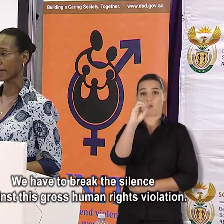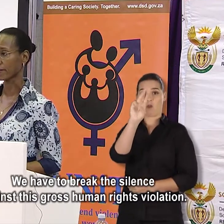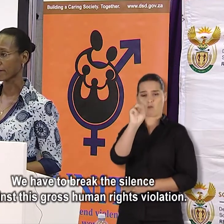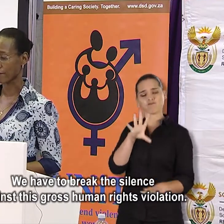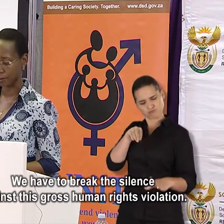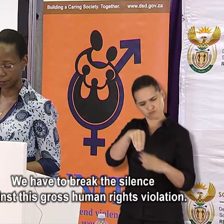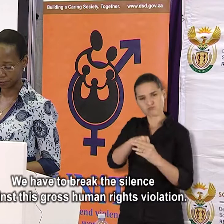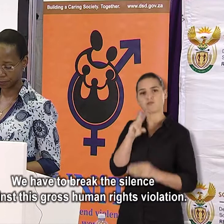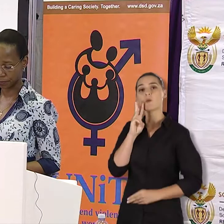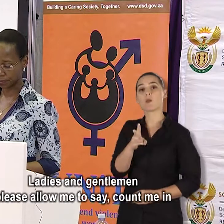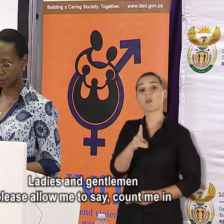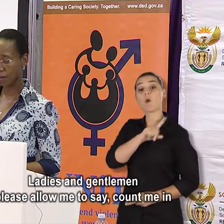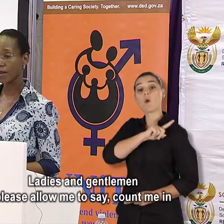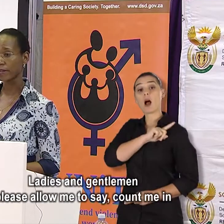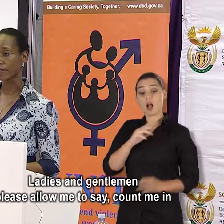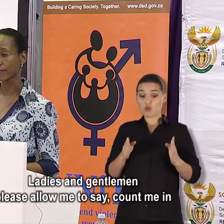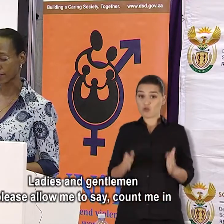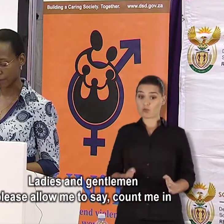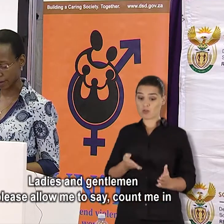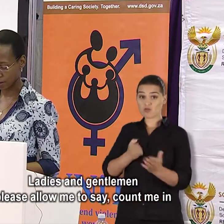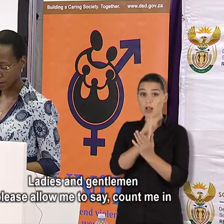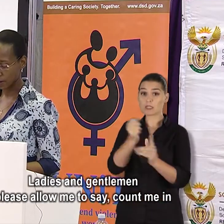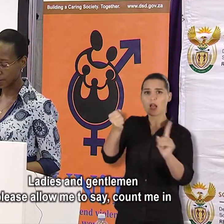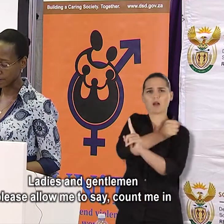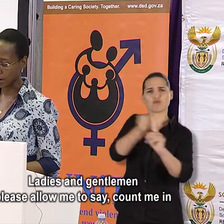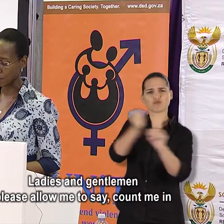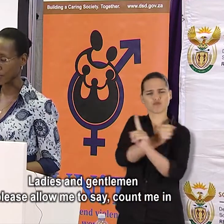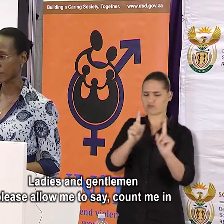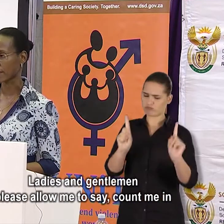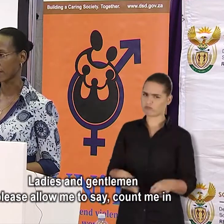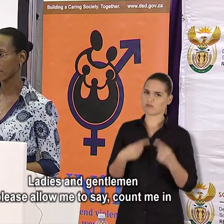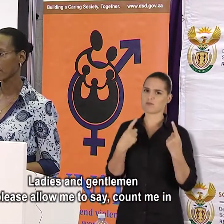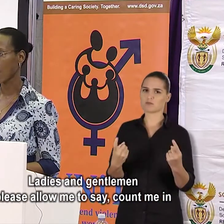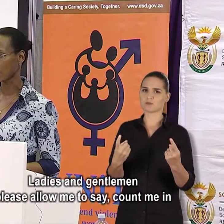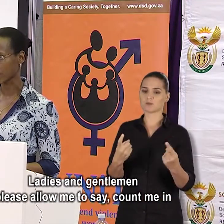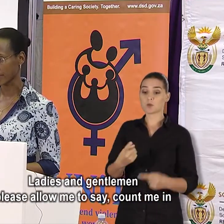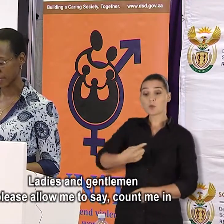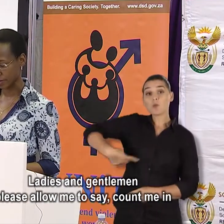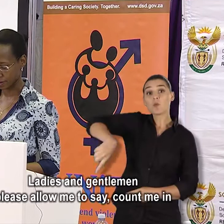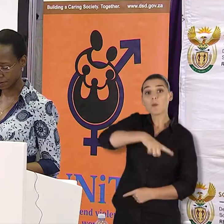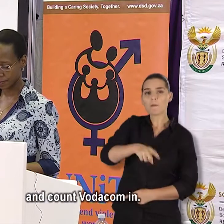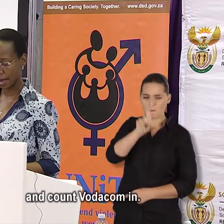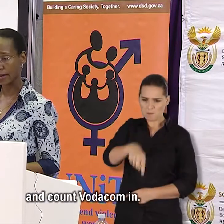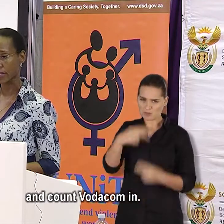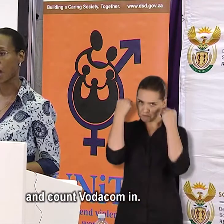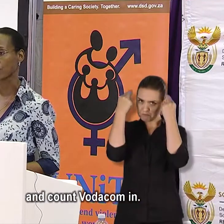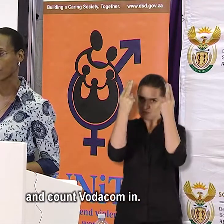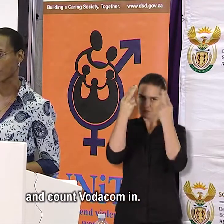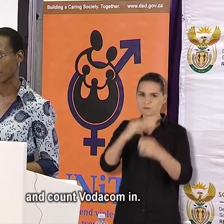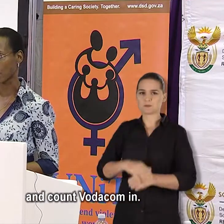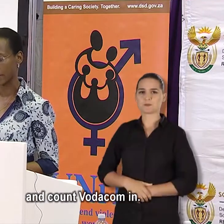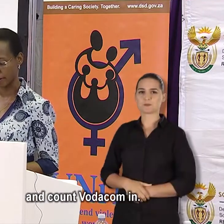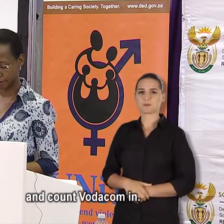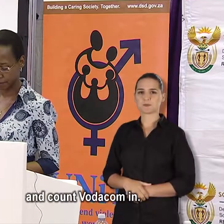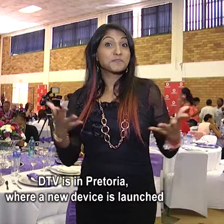gross human rights violation. Ladies and gentlemen, please allow me to say, count me in, and